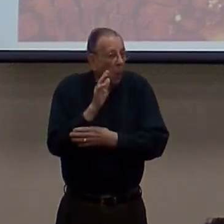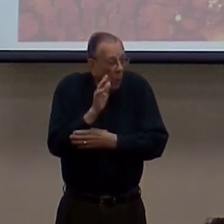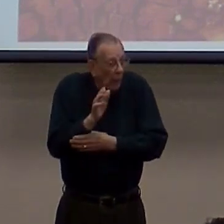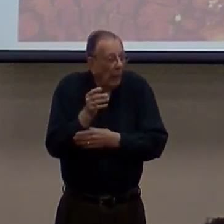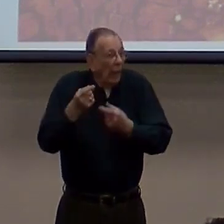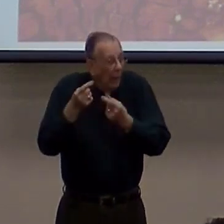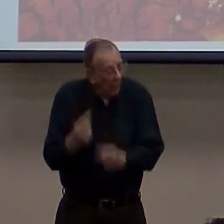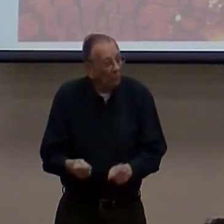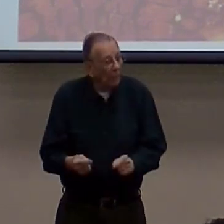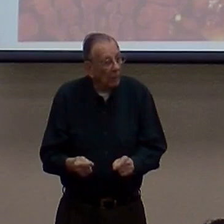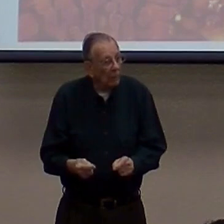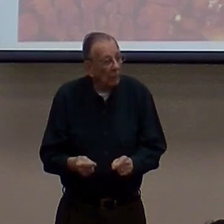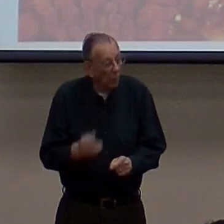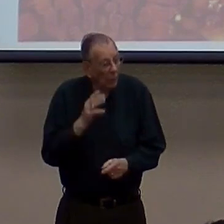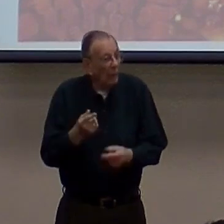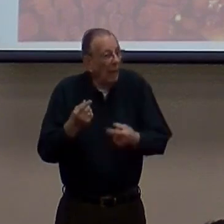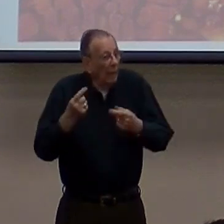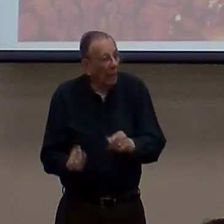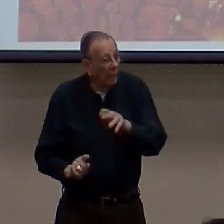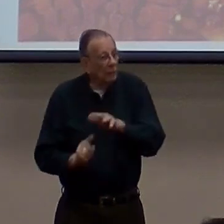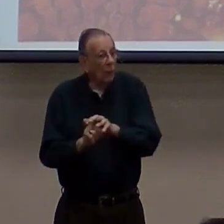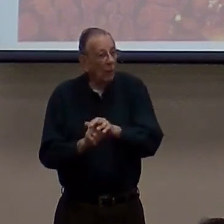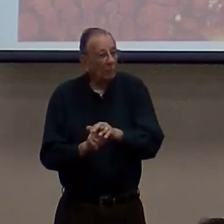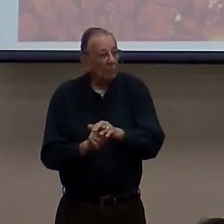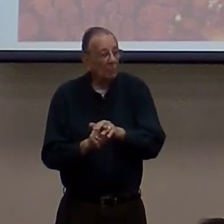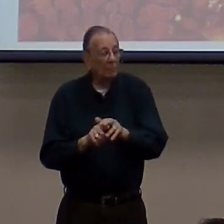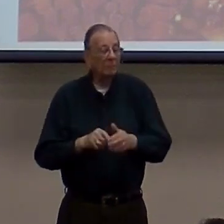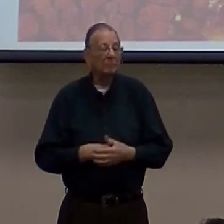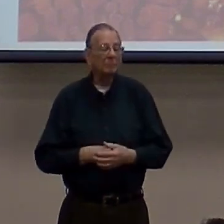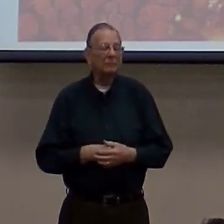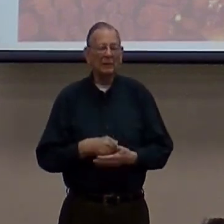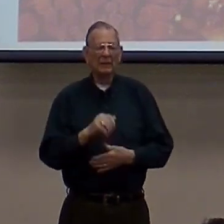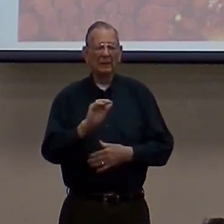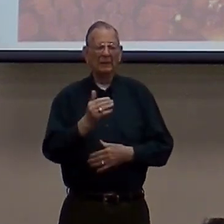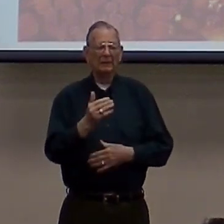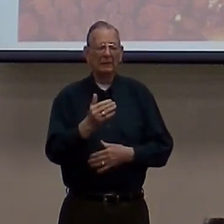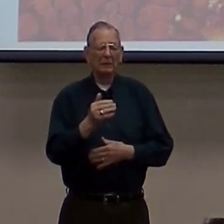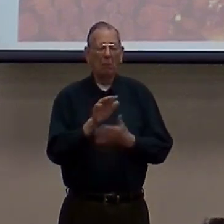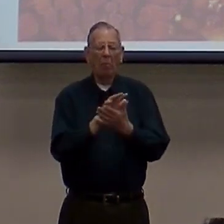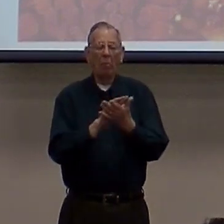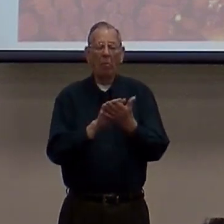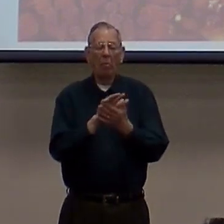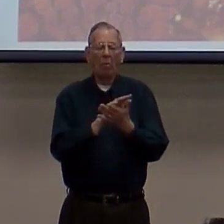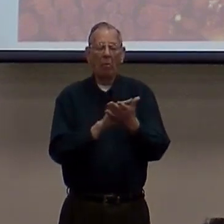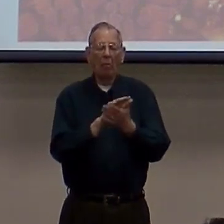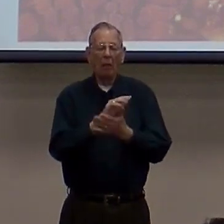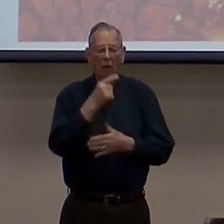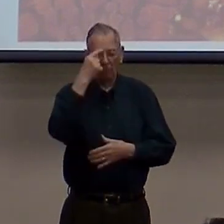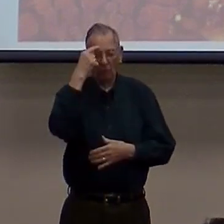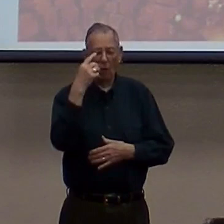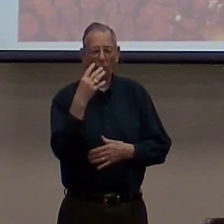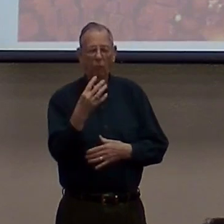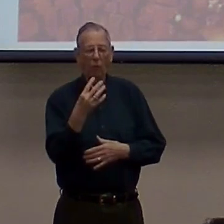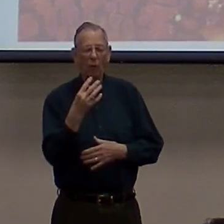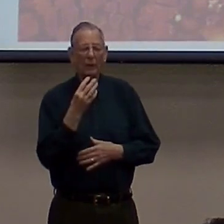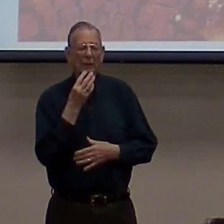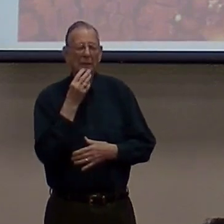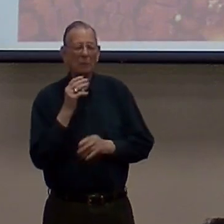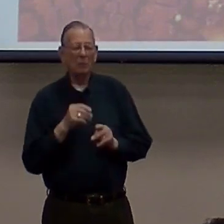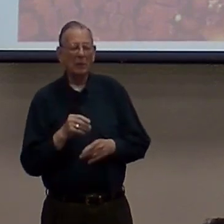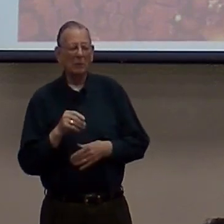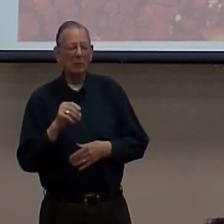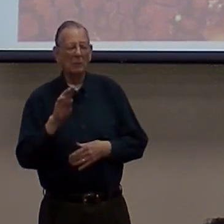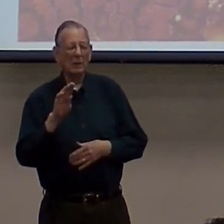come about? Will that ever come to pass? It looks pretty bleak for the four Israelites,